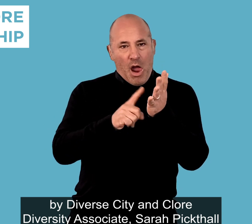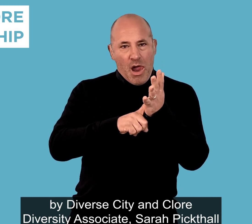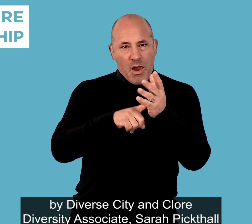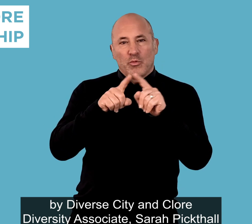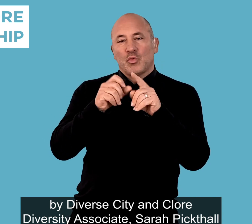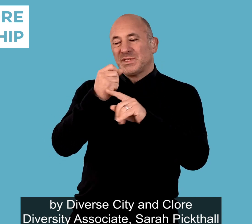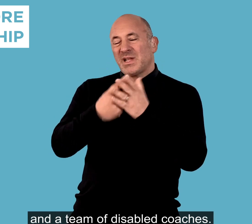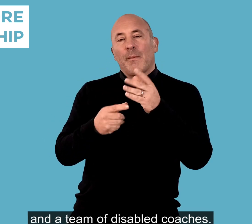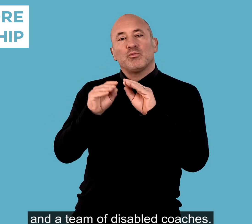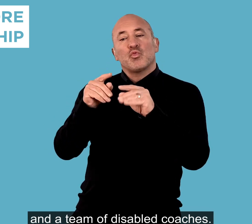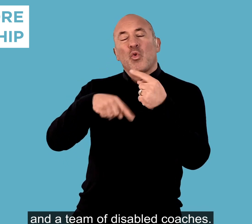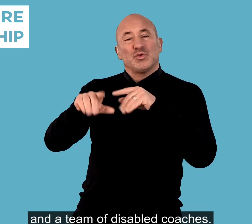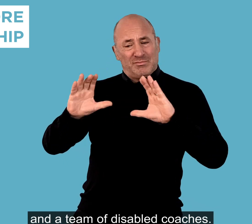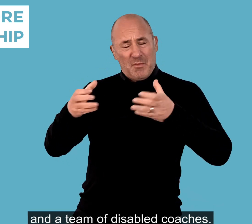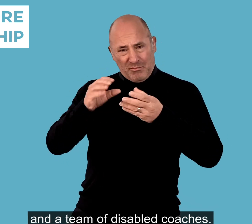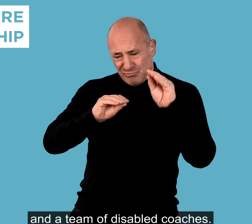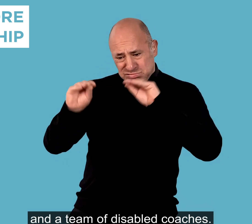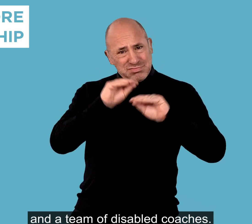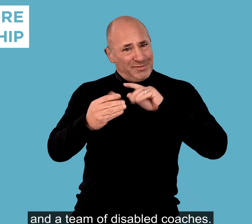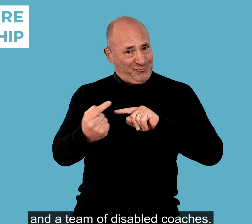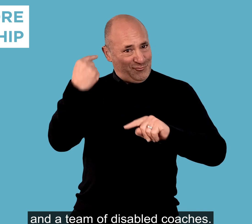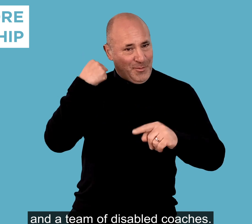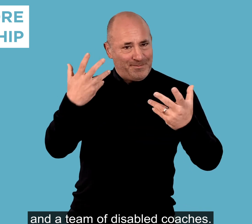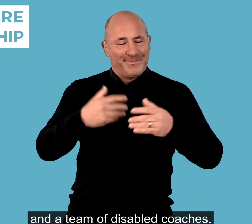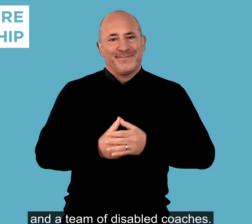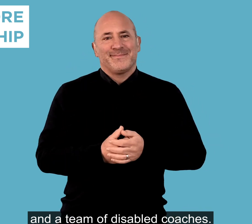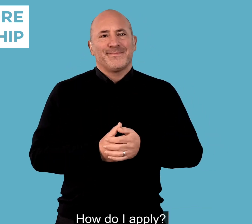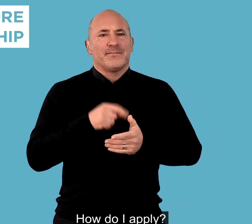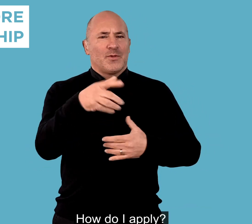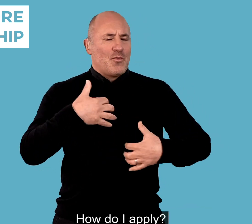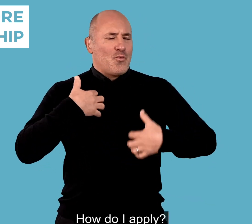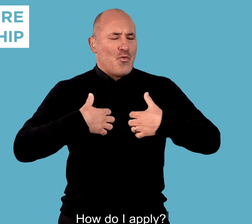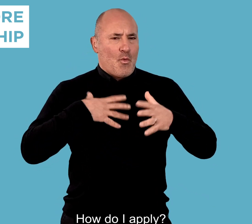And a team of disabled coaches How do I apply?